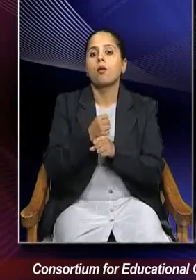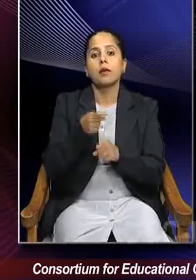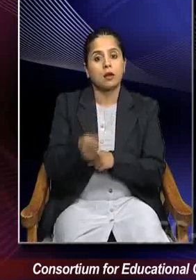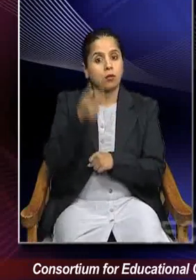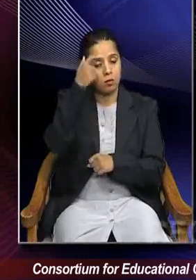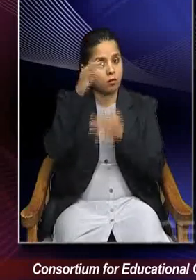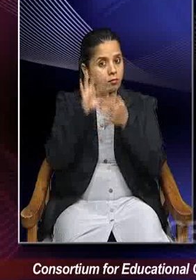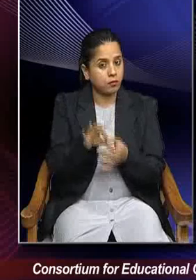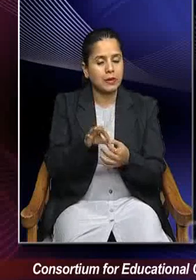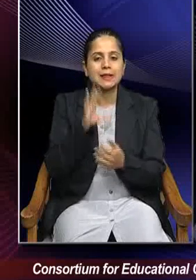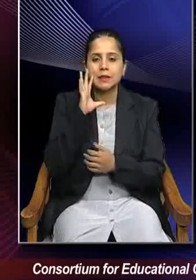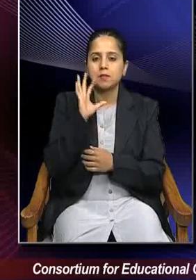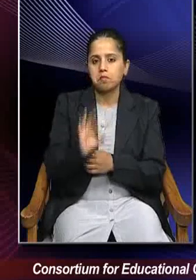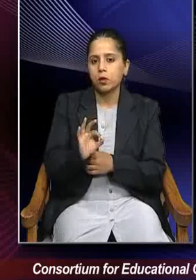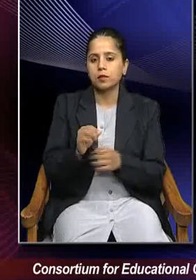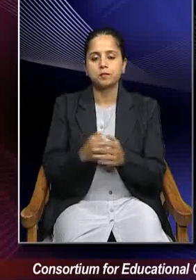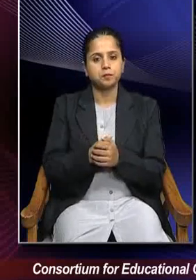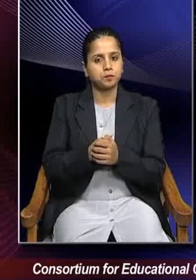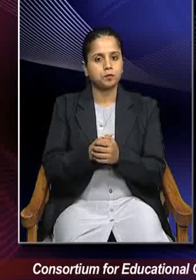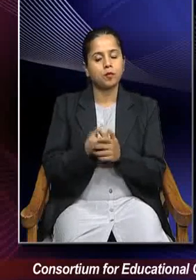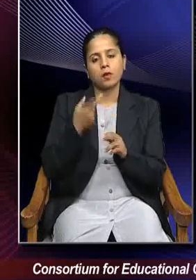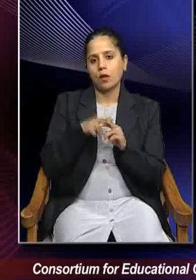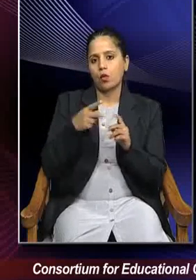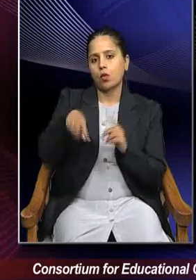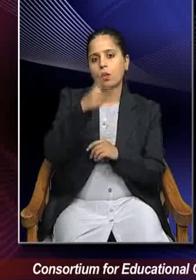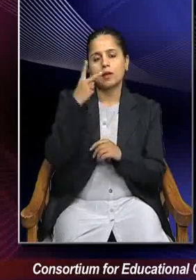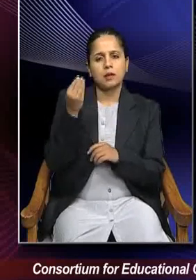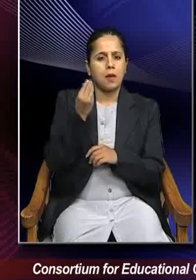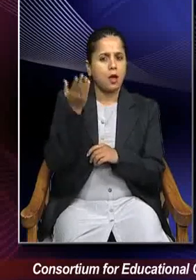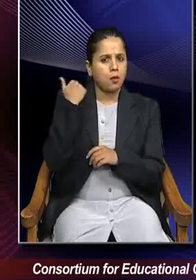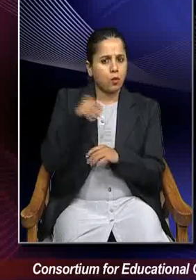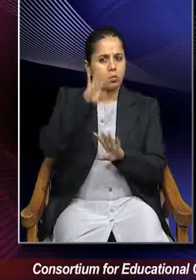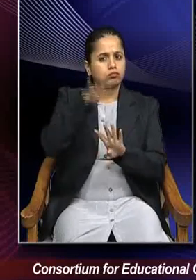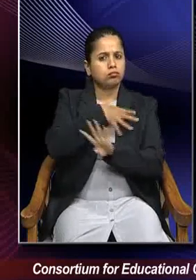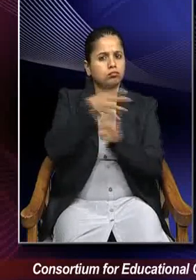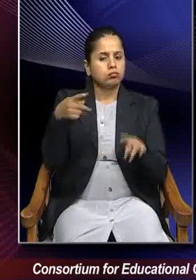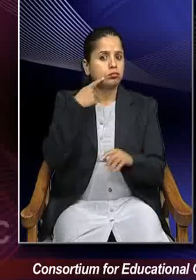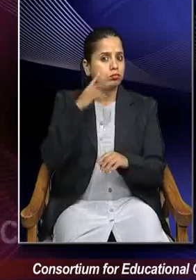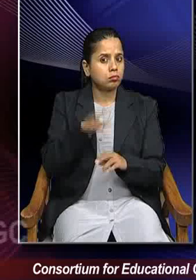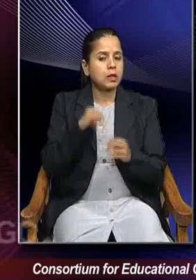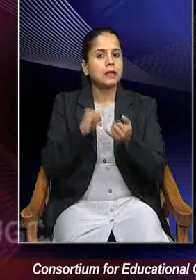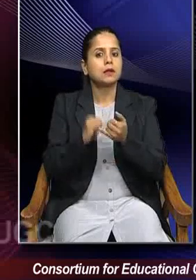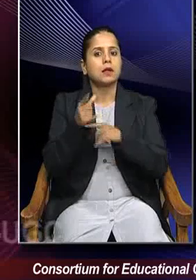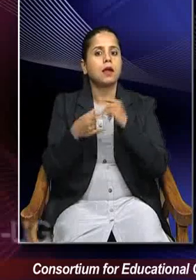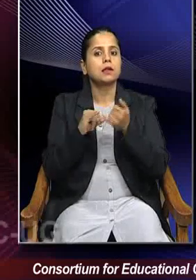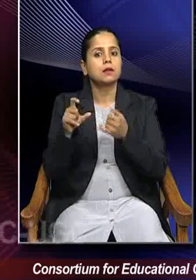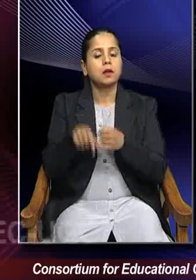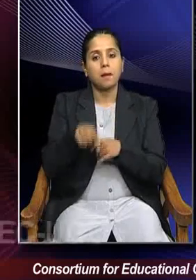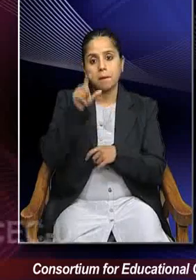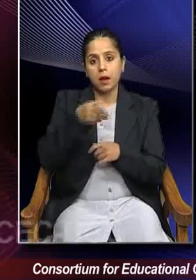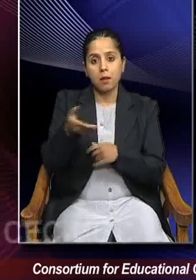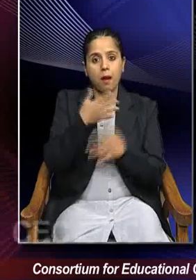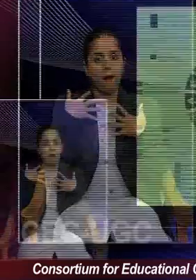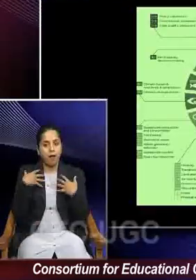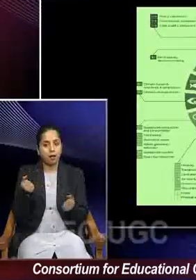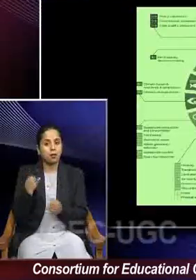very critical. And if you see some of the recent statistics, we find that investing in public health